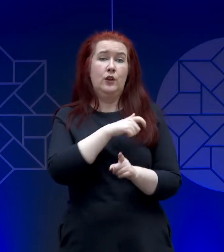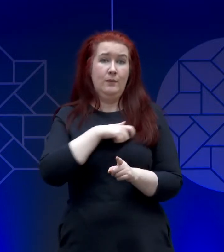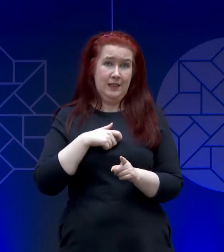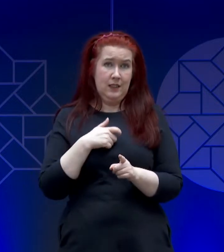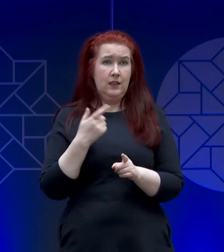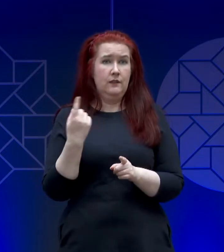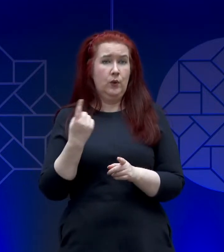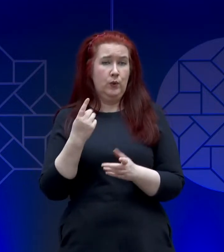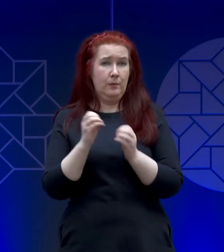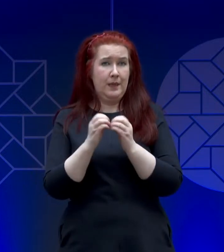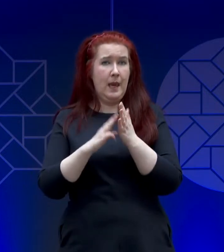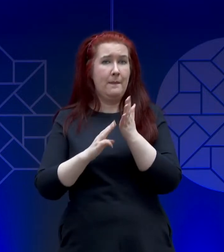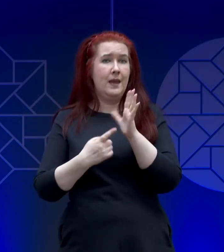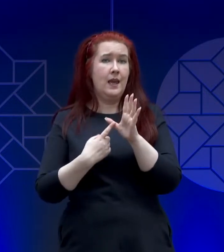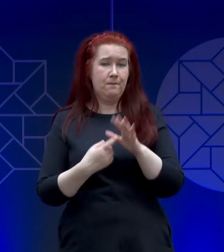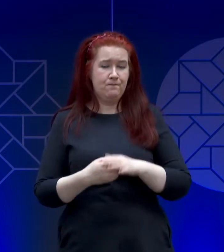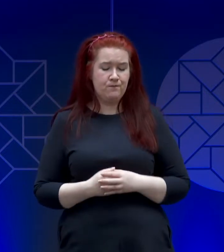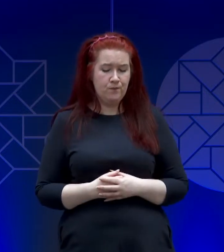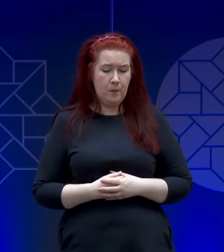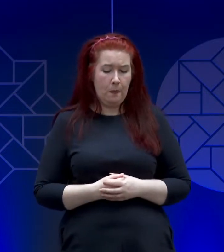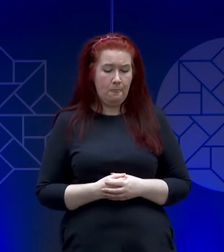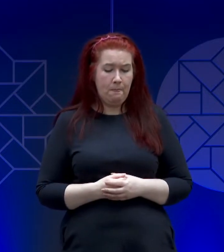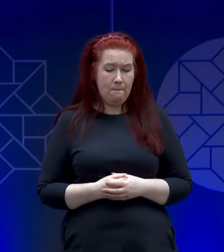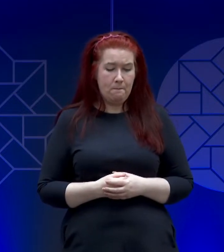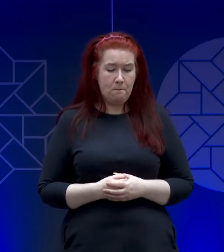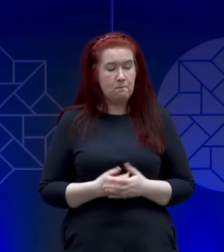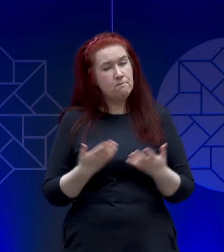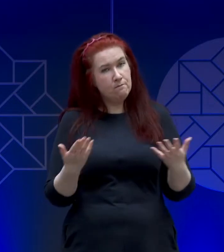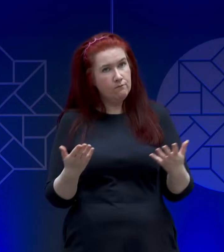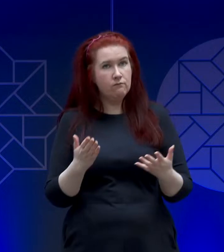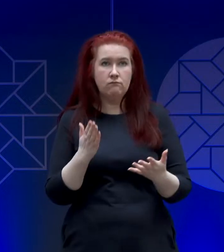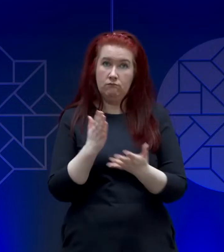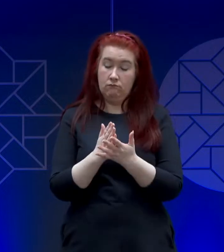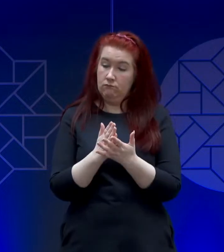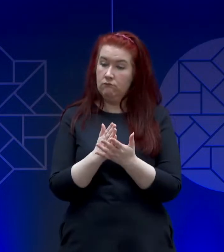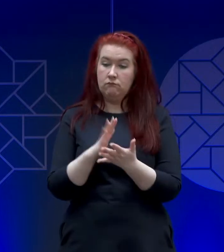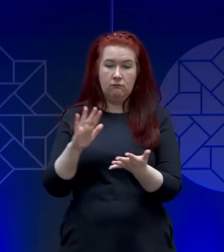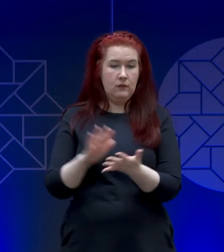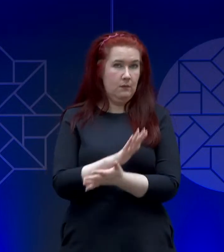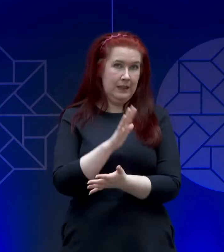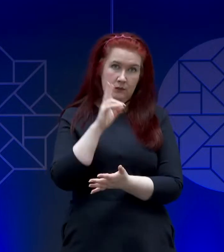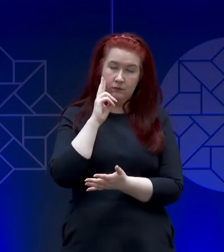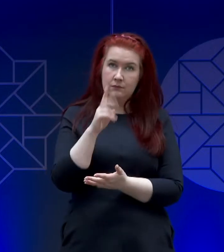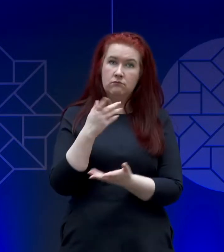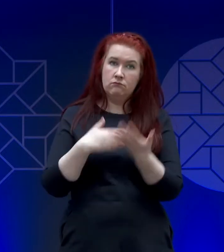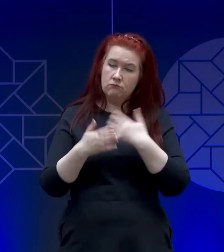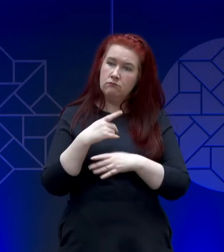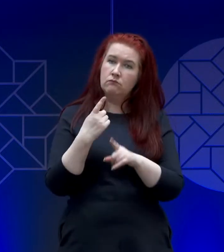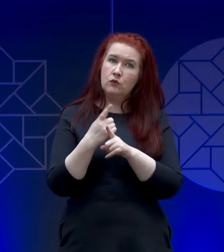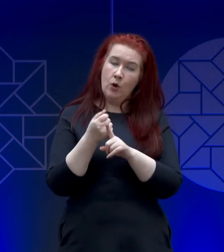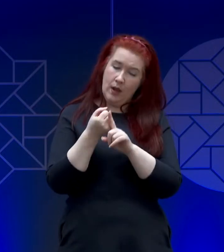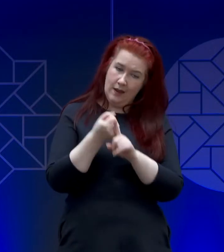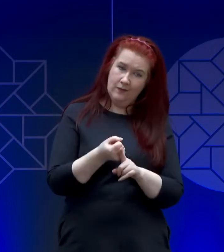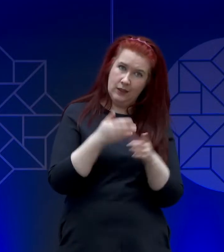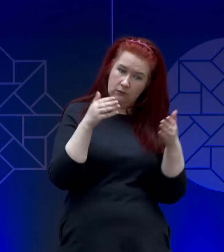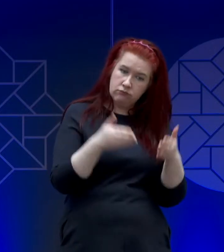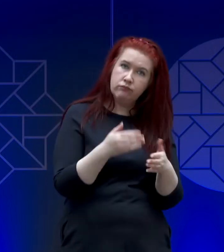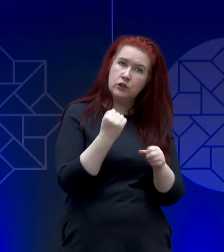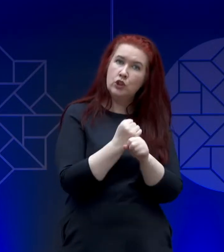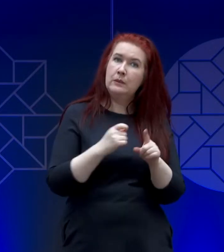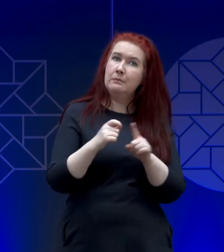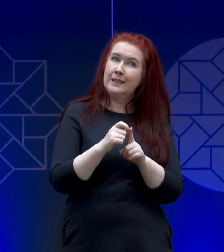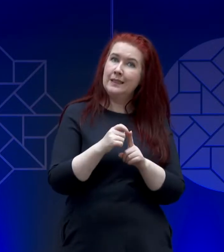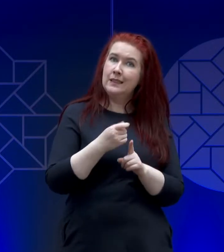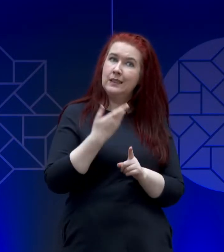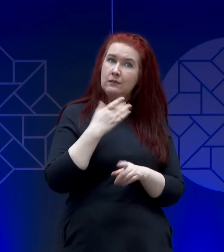BMA. Now, very much welcome the emphasis on general practice within your speech,